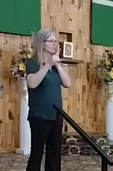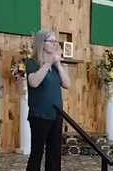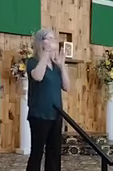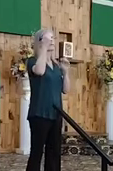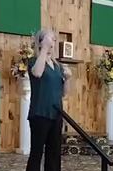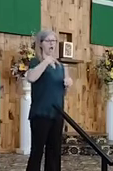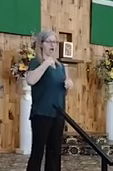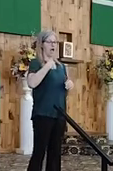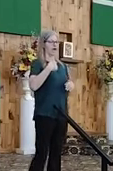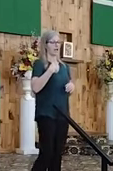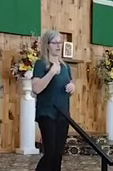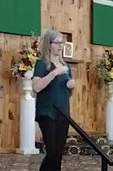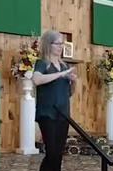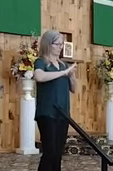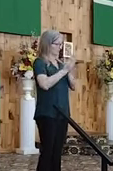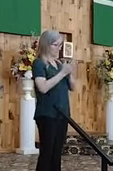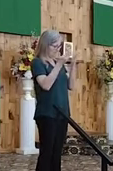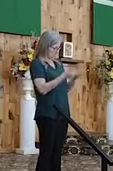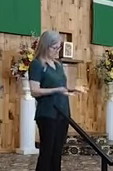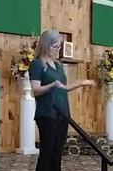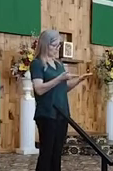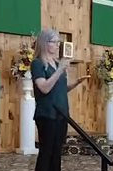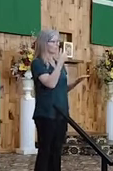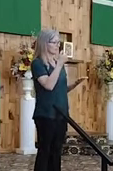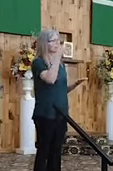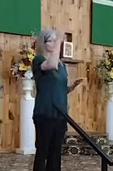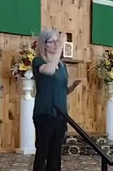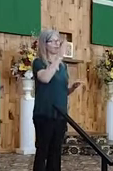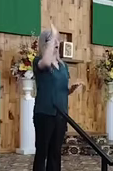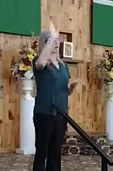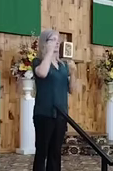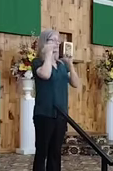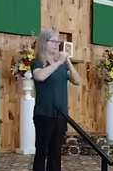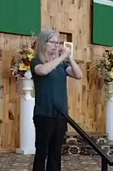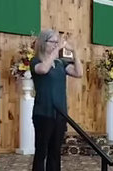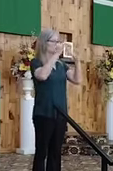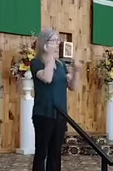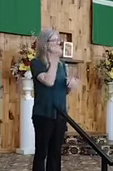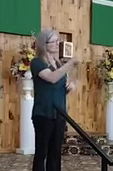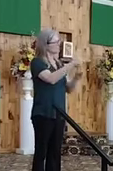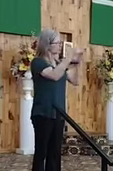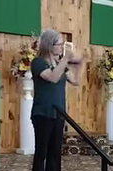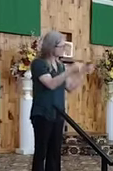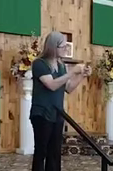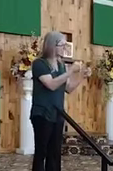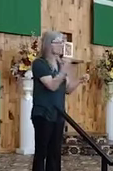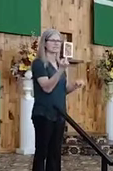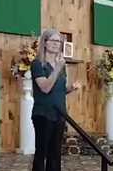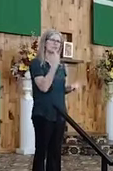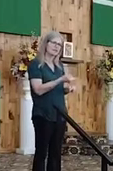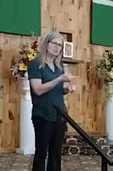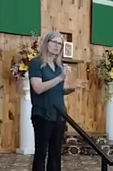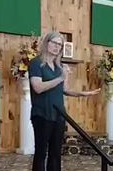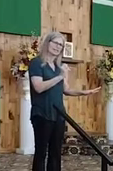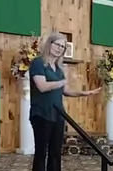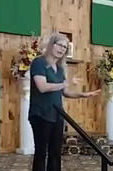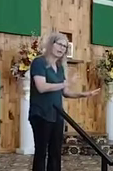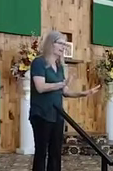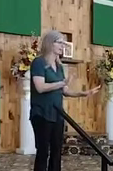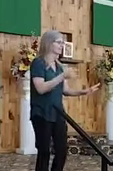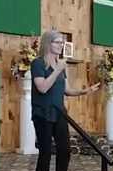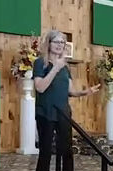made in God's image. So when someone tells you when you sin that you're only human, tell them, no, I have fallen short.